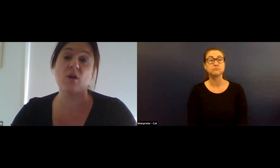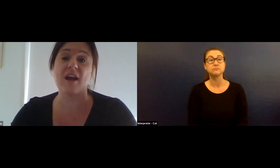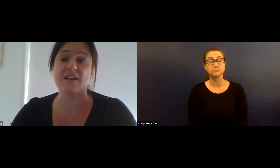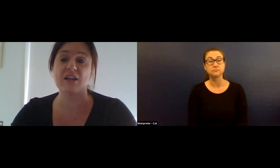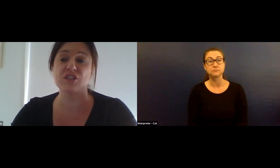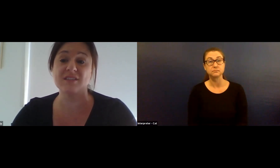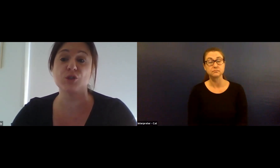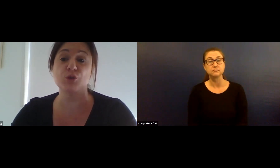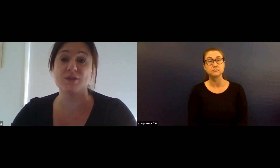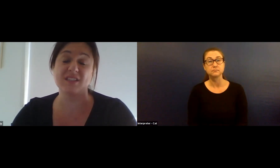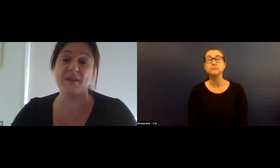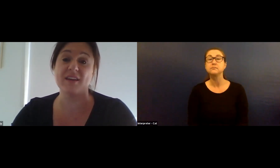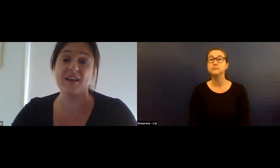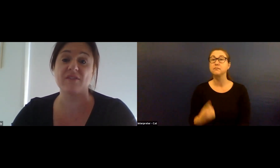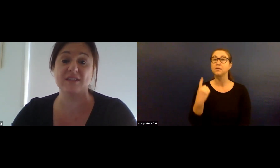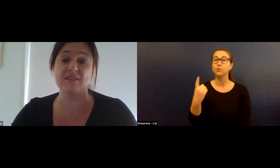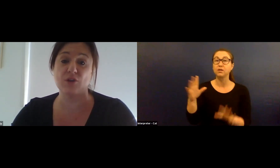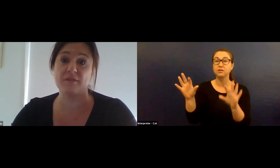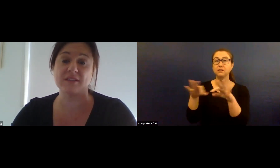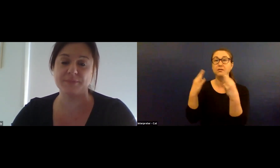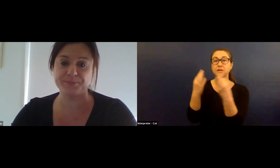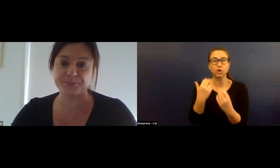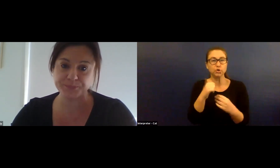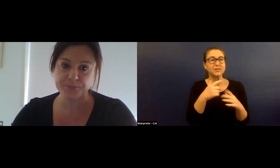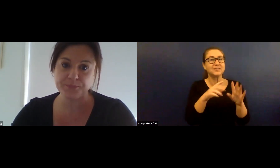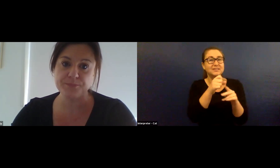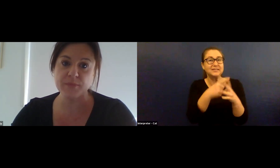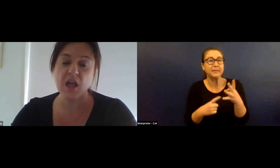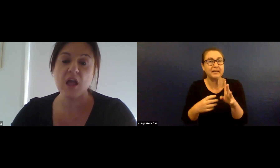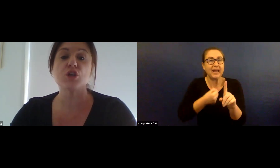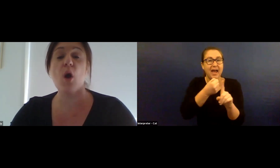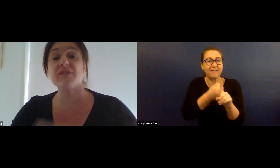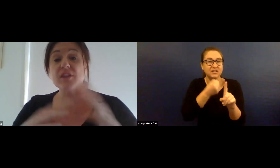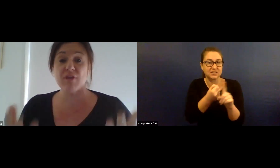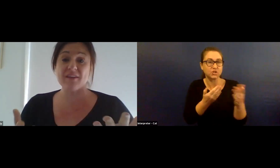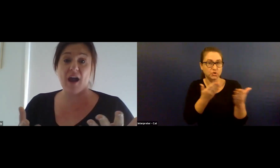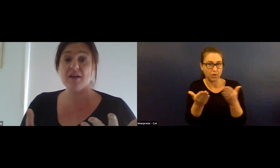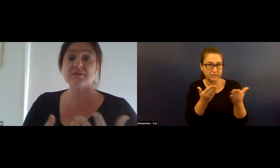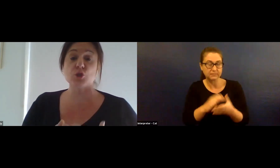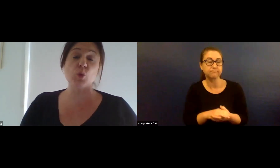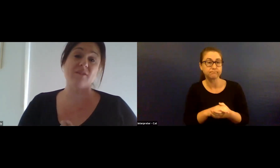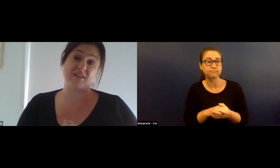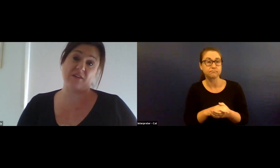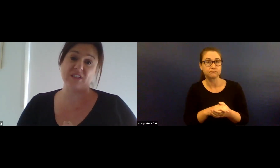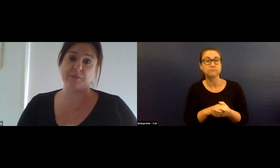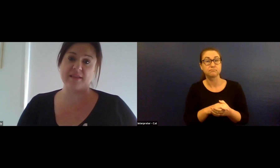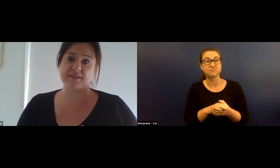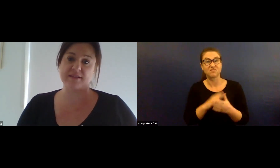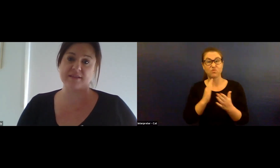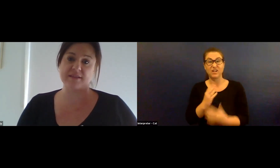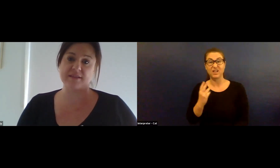these organisations is the Youth Disability Advocacy Service. So of the three of us, two of us